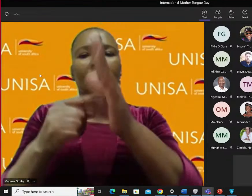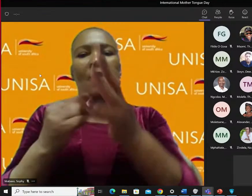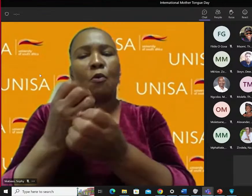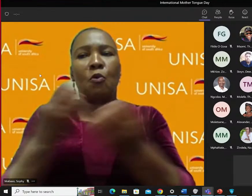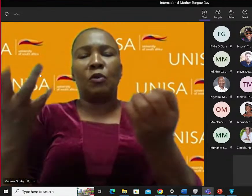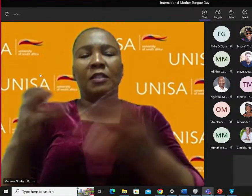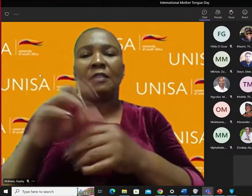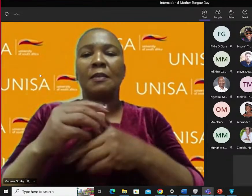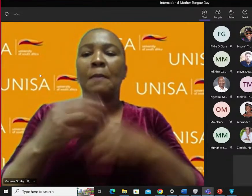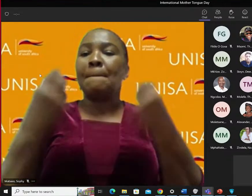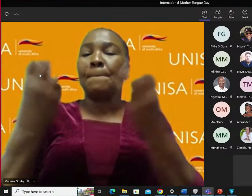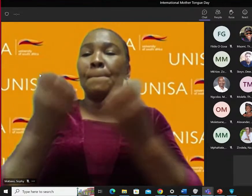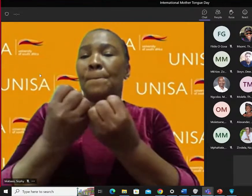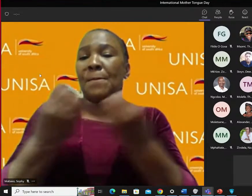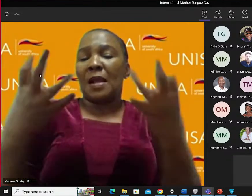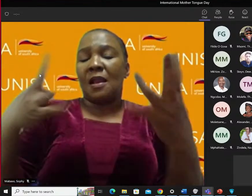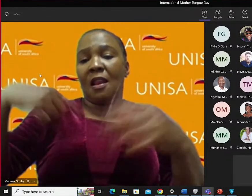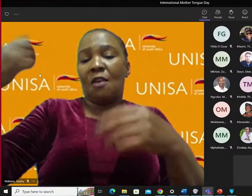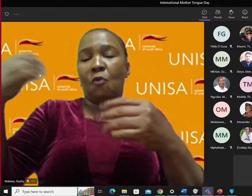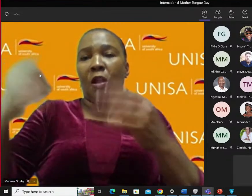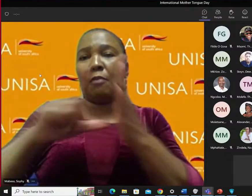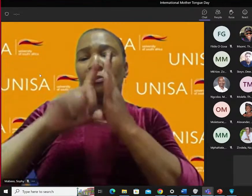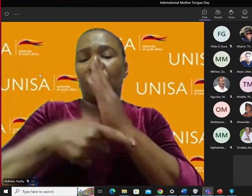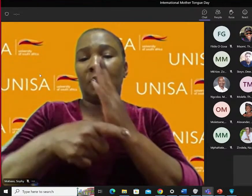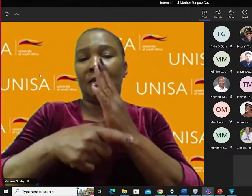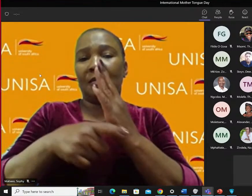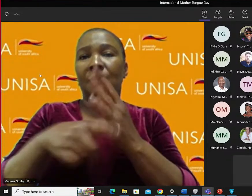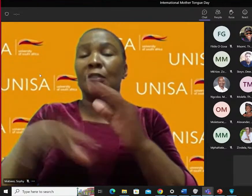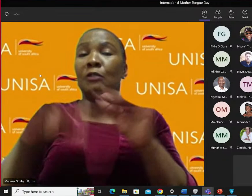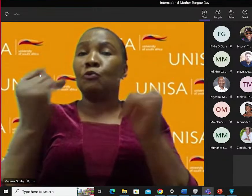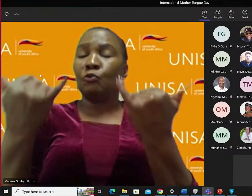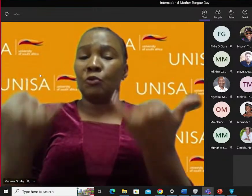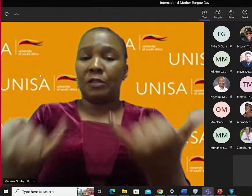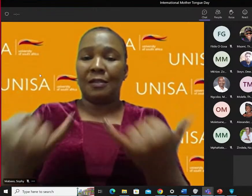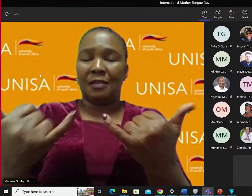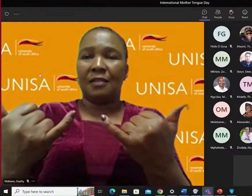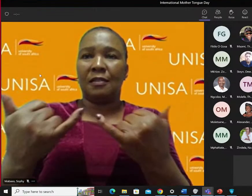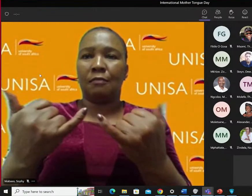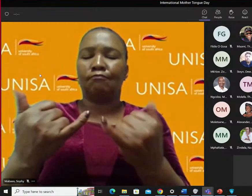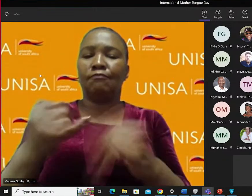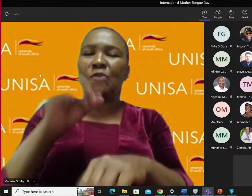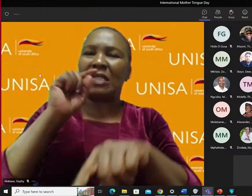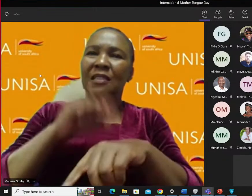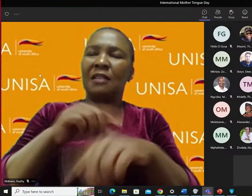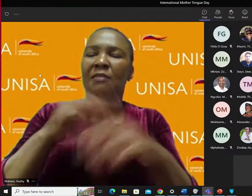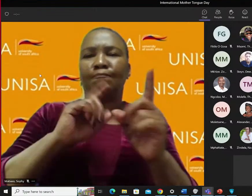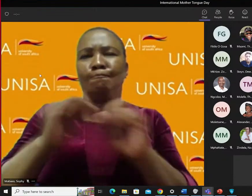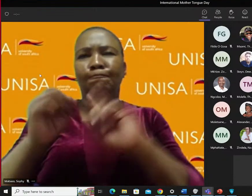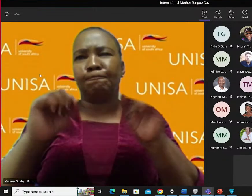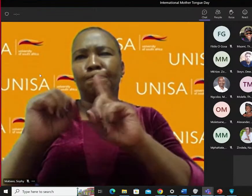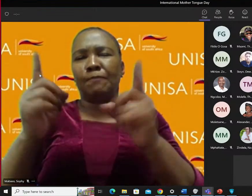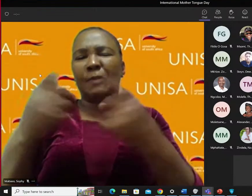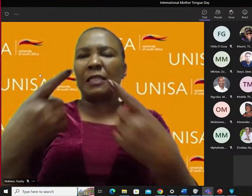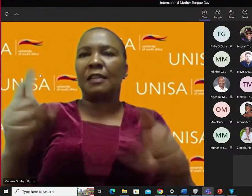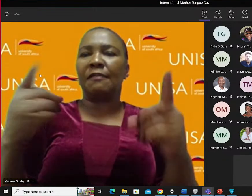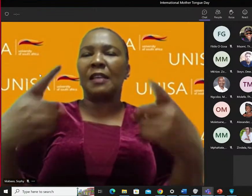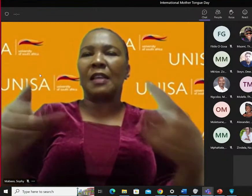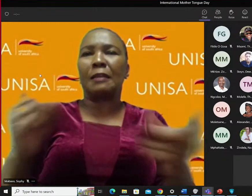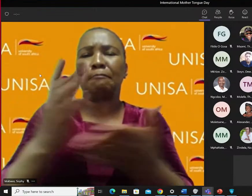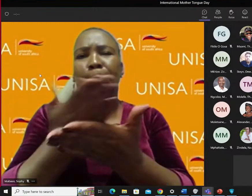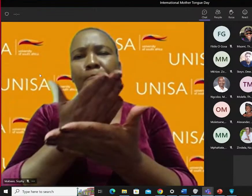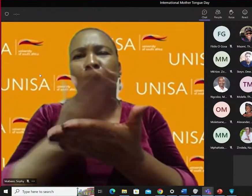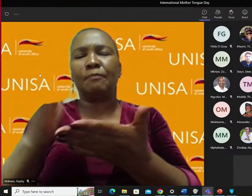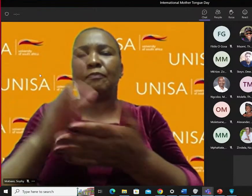policy that we've got. Today, we've touched various aspects of